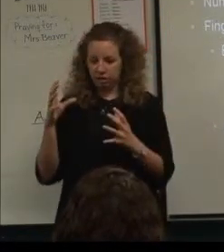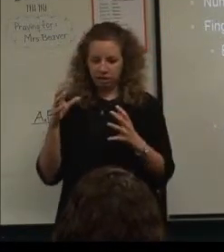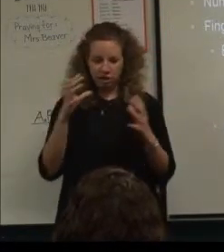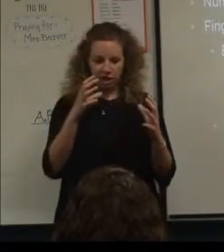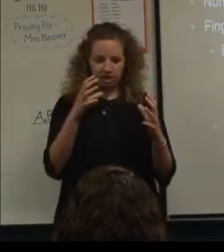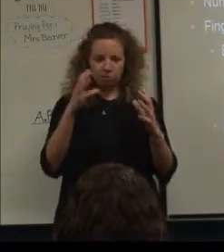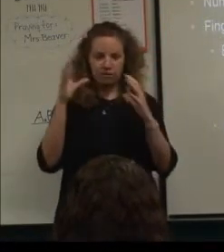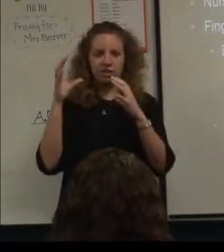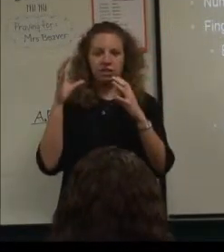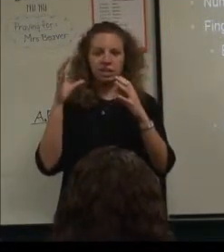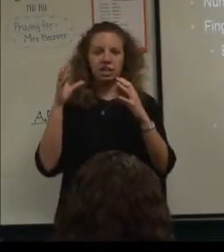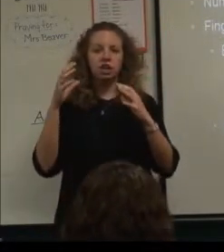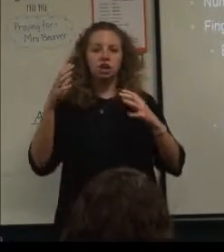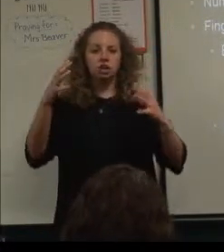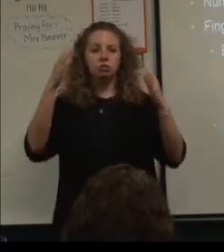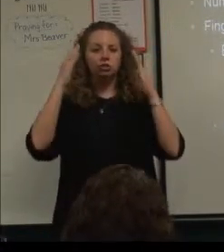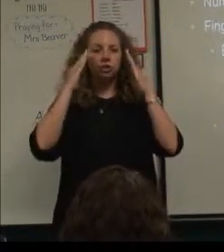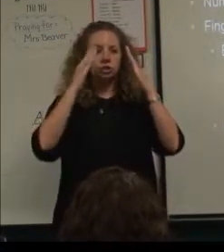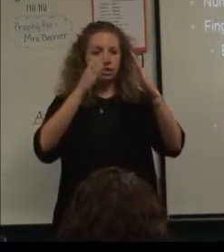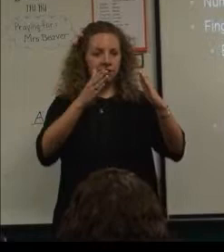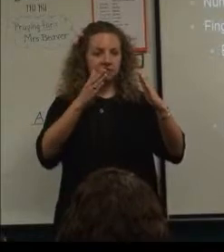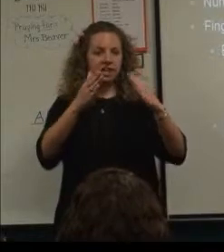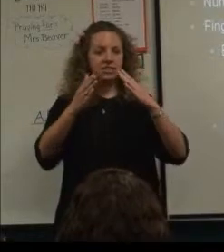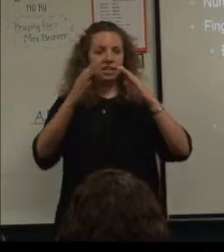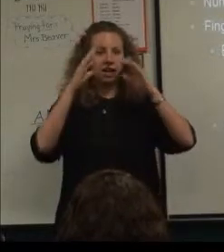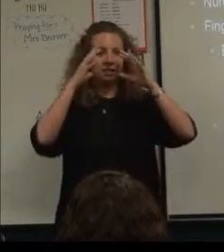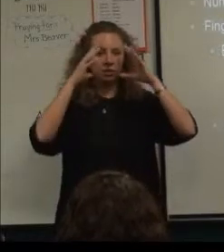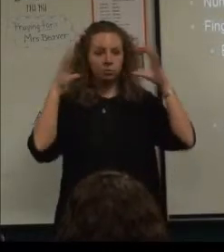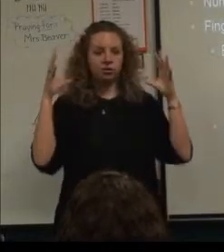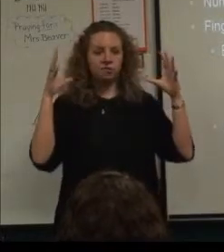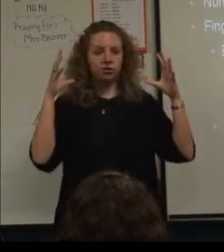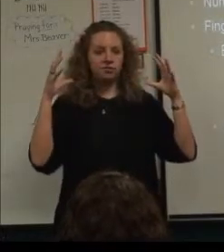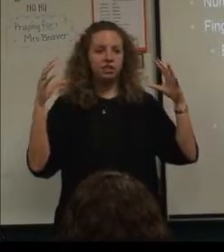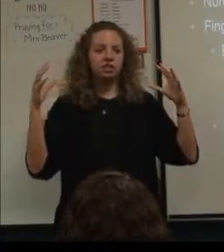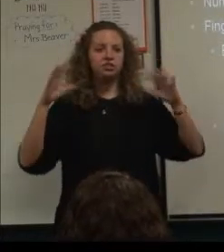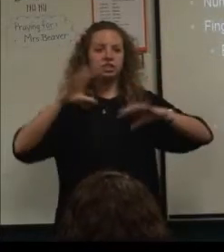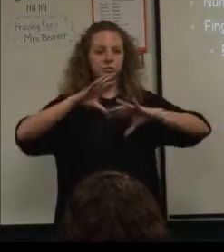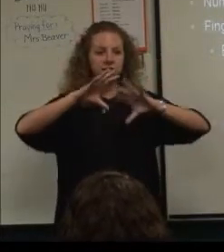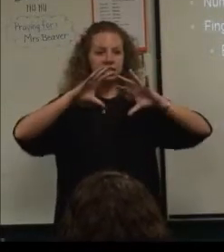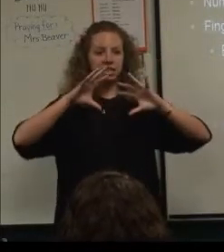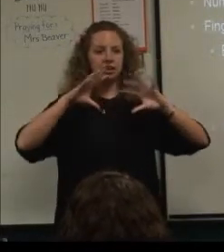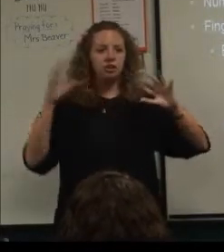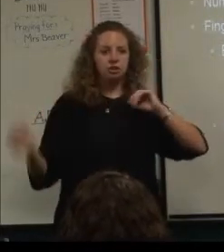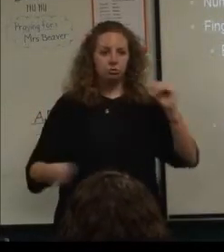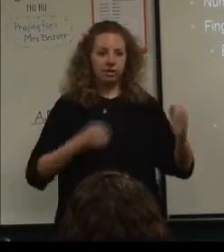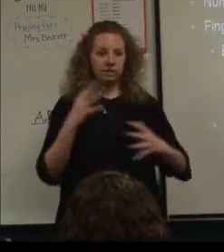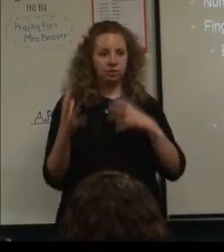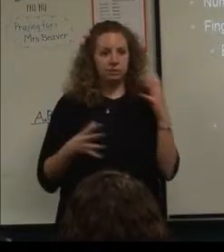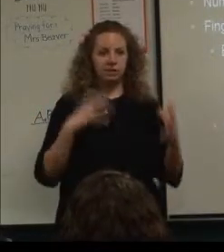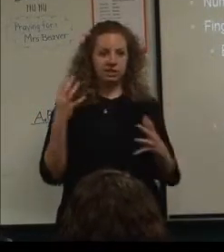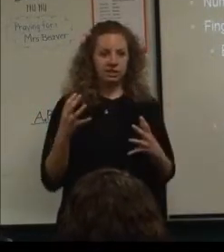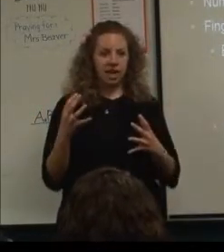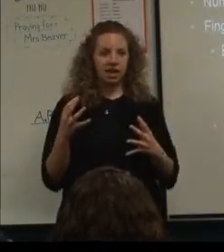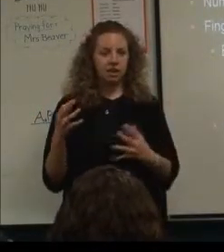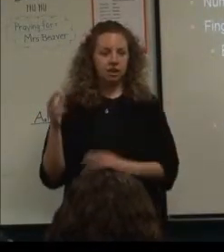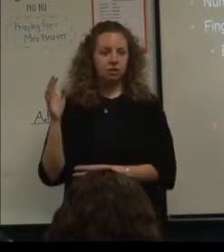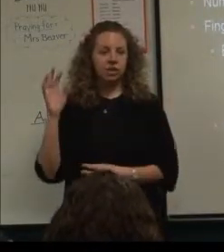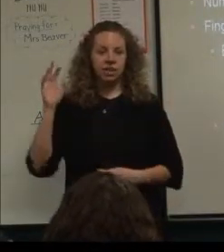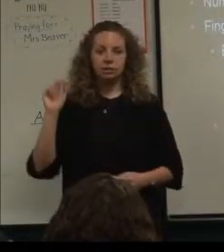at their signs wherever they're signing. You just look at their face and out of your peripheral vision, then you see the rest of what's being said. And that's why